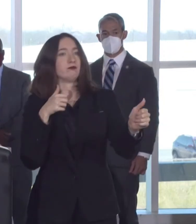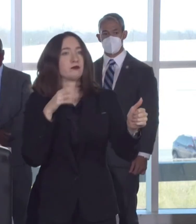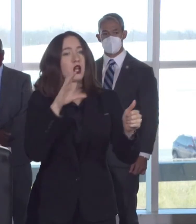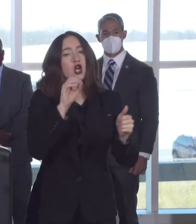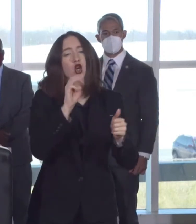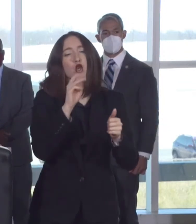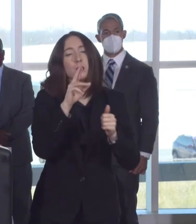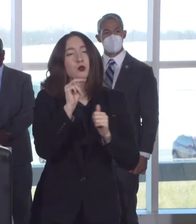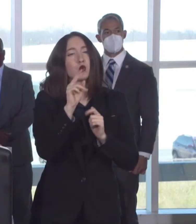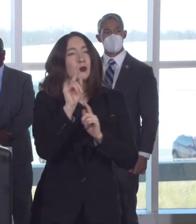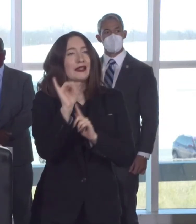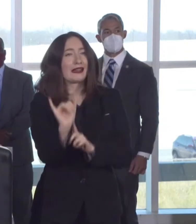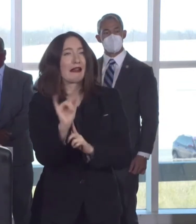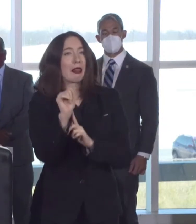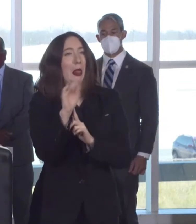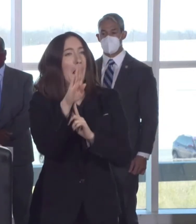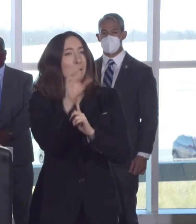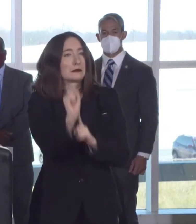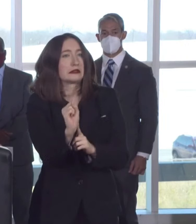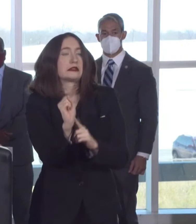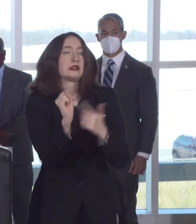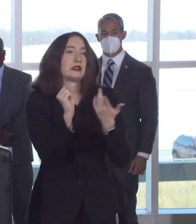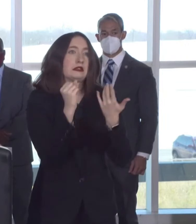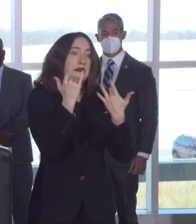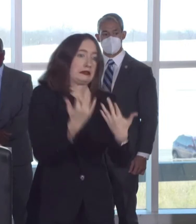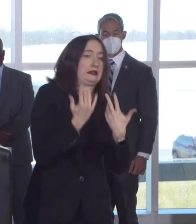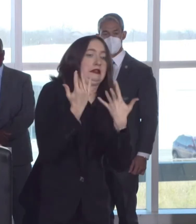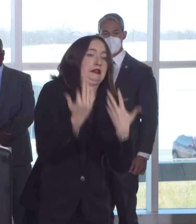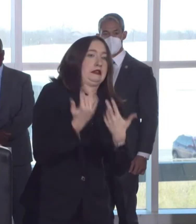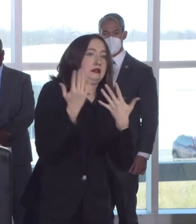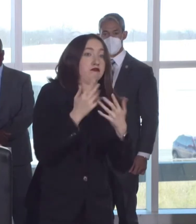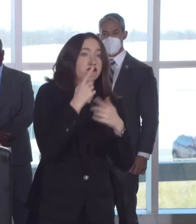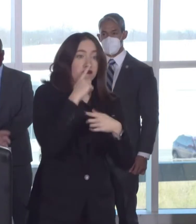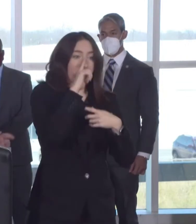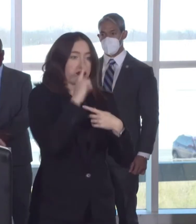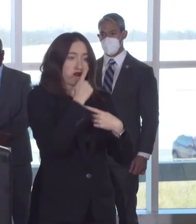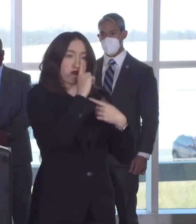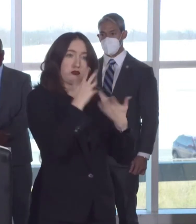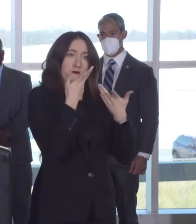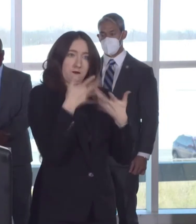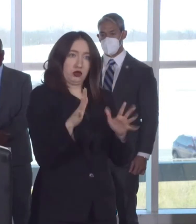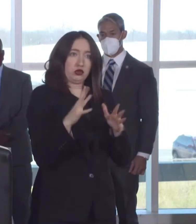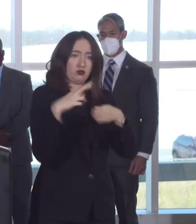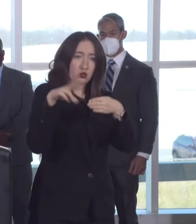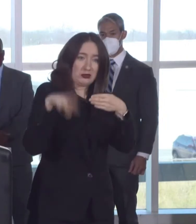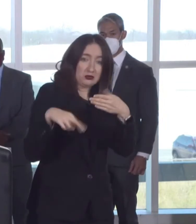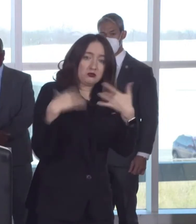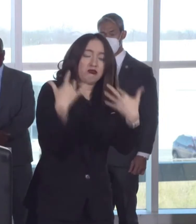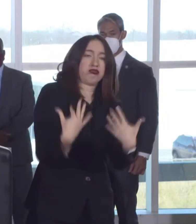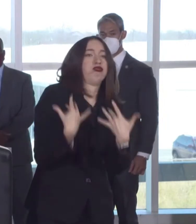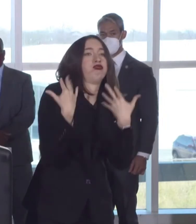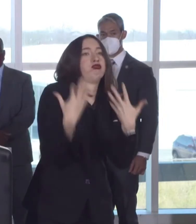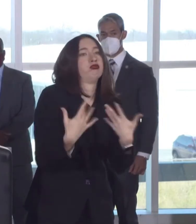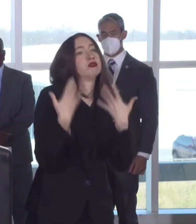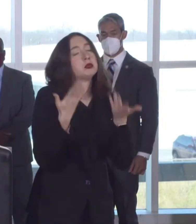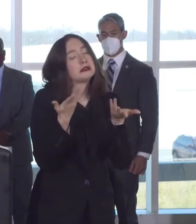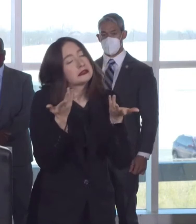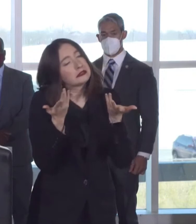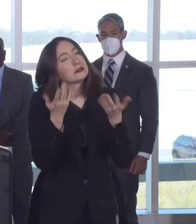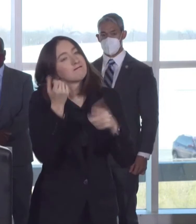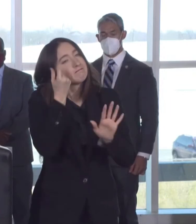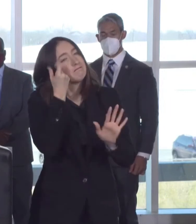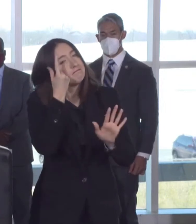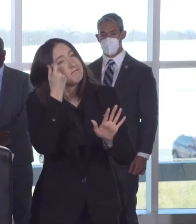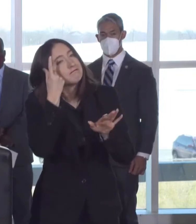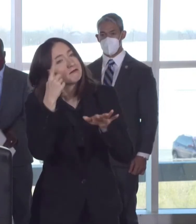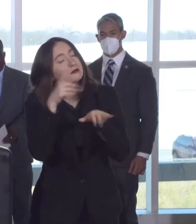getting the results out timely. So they're working hard on that. It's not an easy process. The mayor and I took a tour of community labs, and it's a